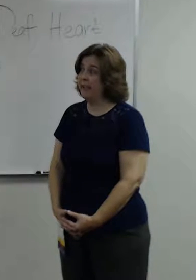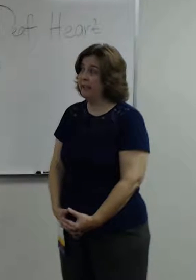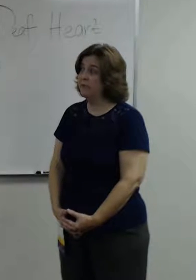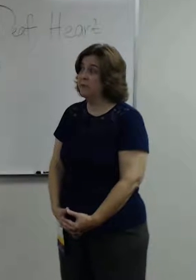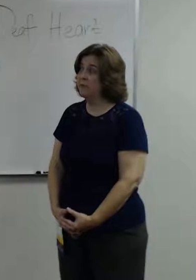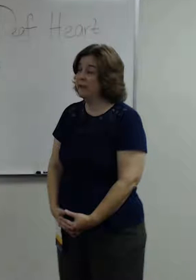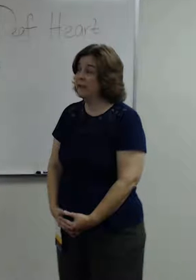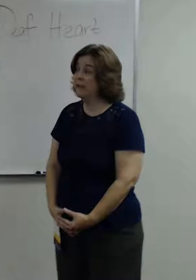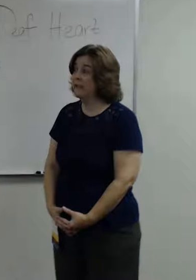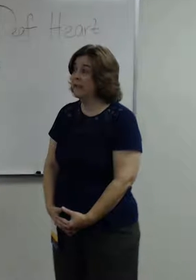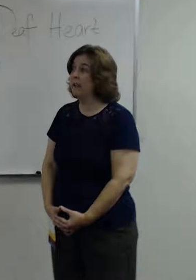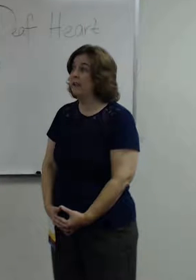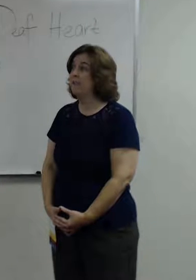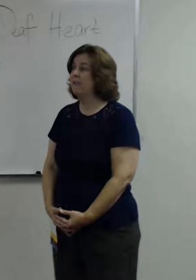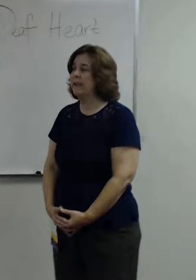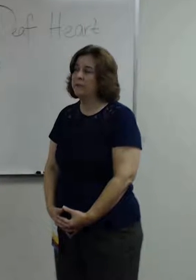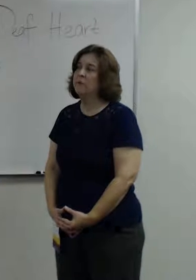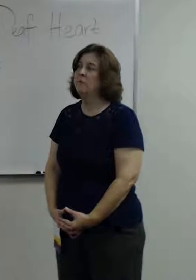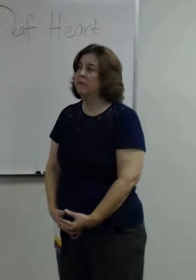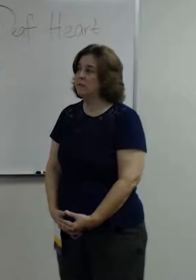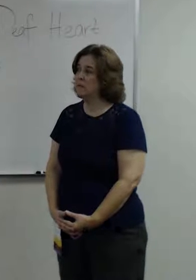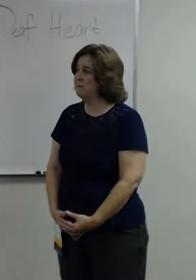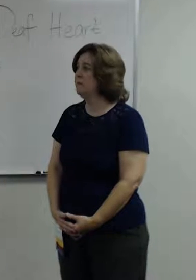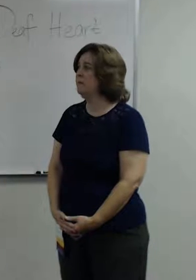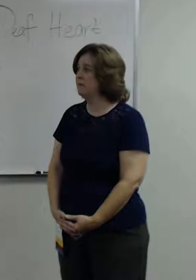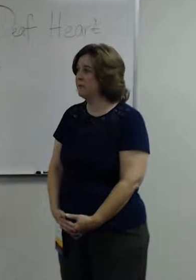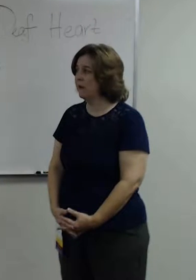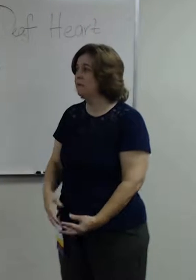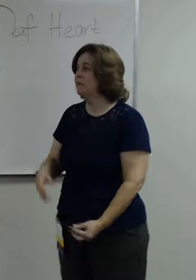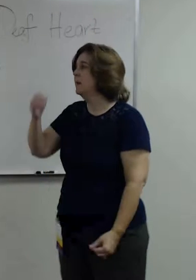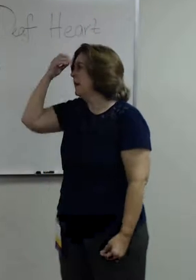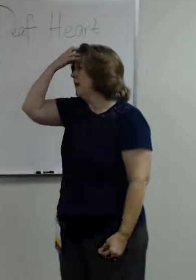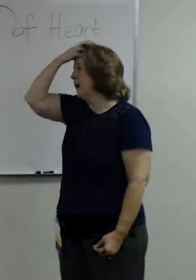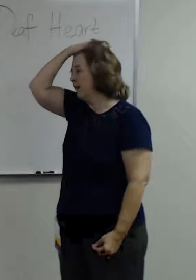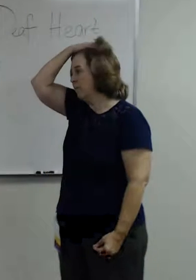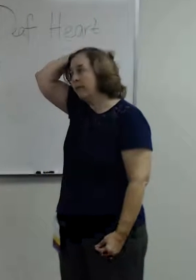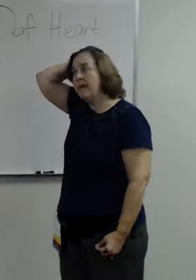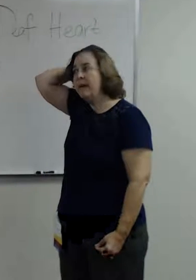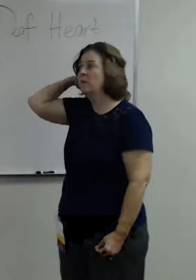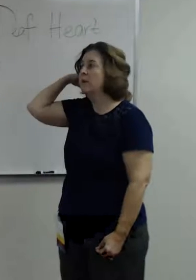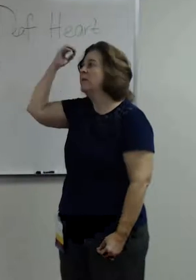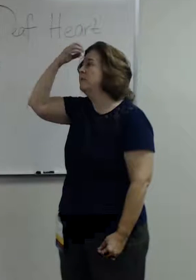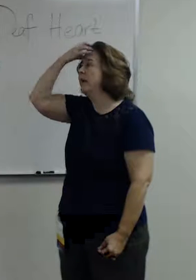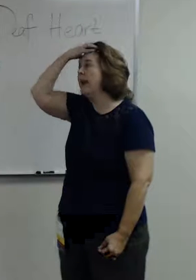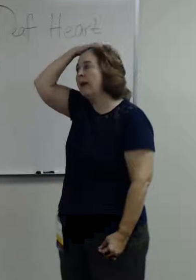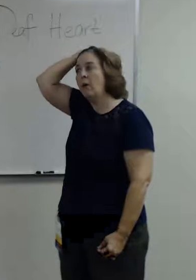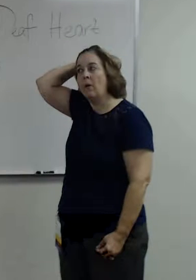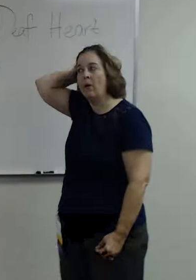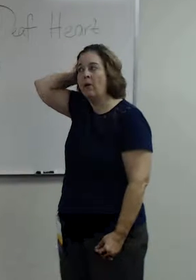the two of us have interviewed and talked. And we've made an agreement to pay her.